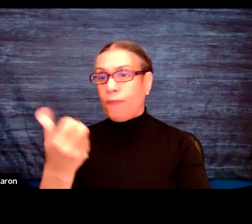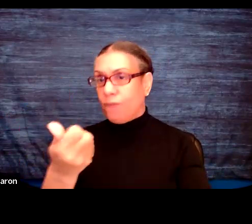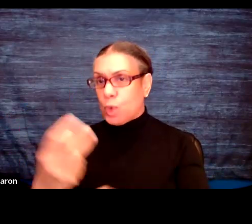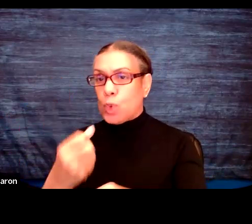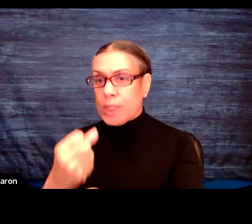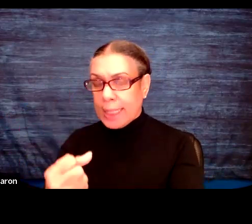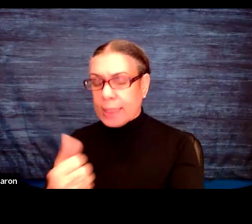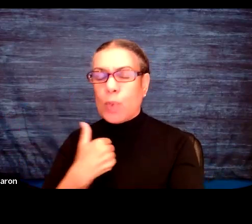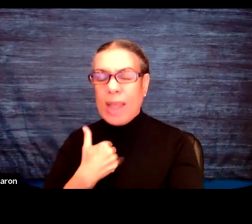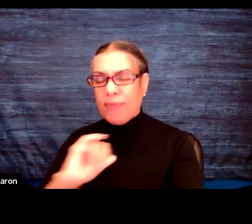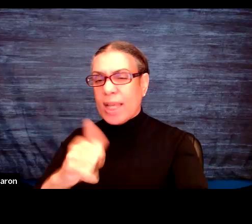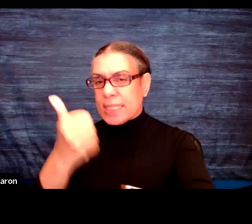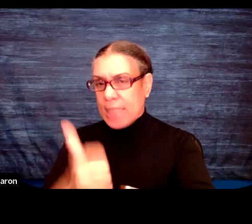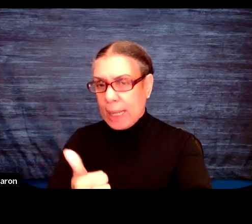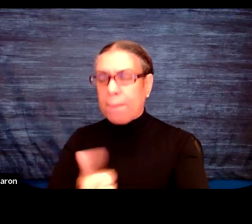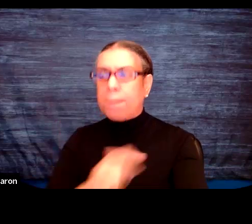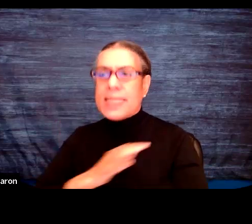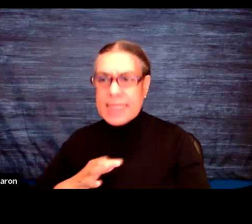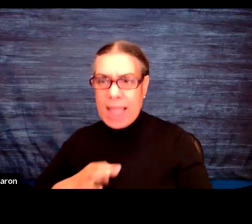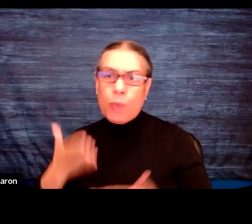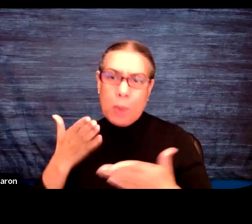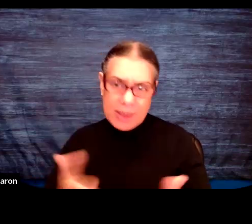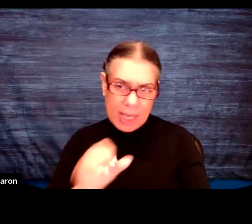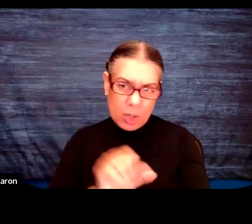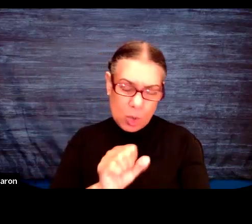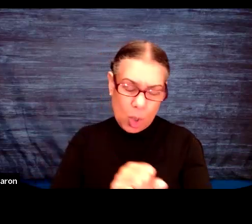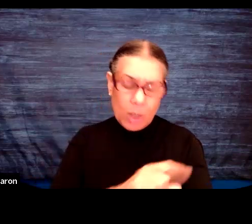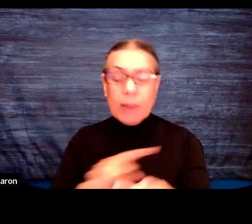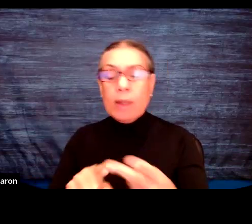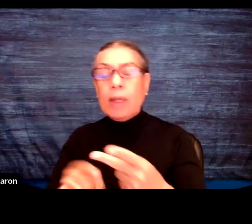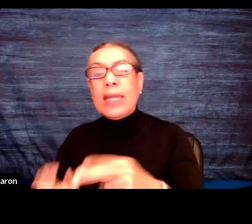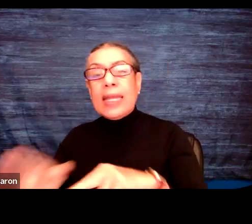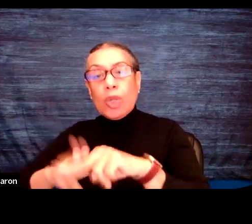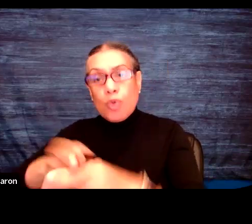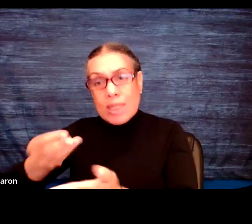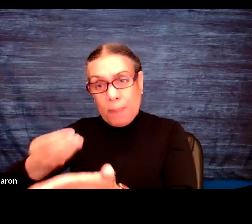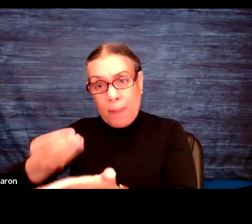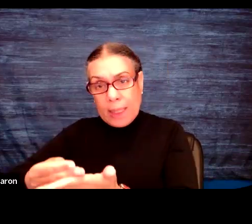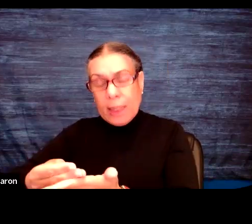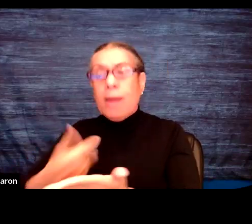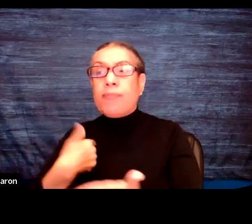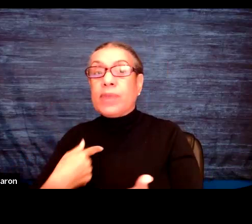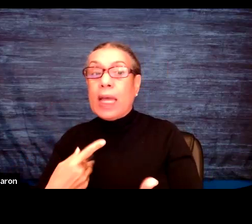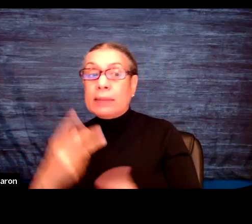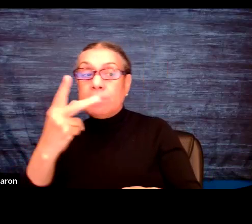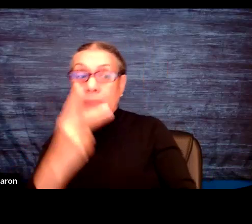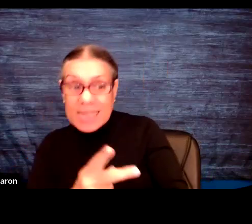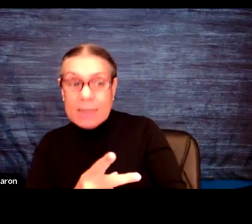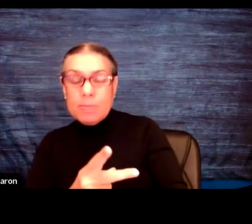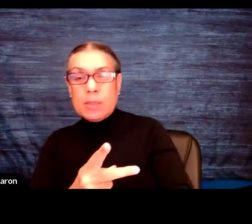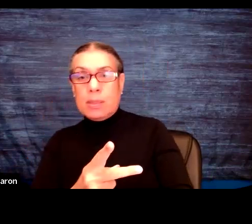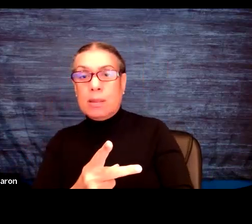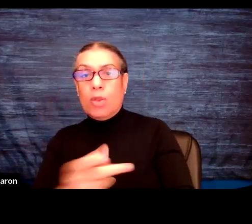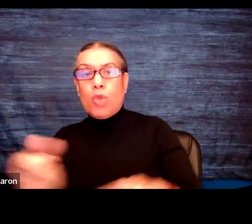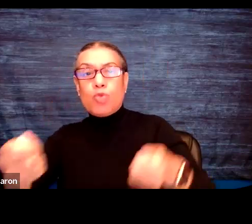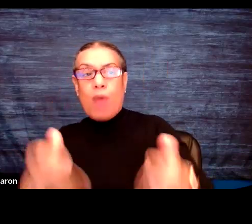we have that, that labor stability. Also the, the increased wages, which make sure that our drivers are continuing to